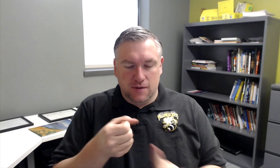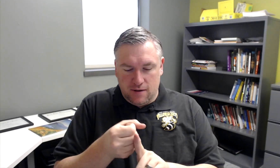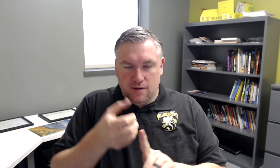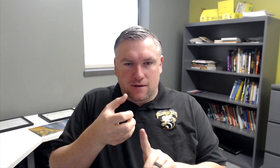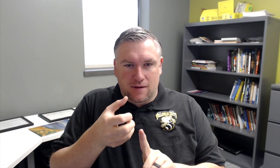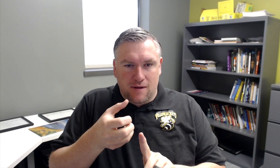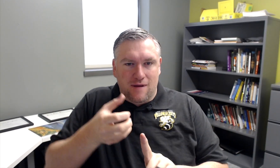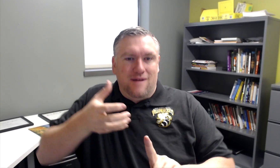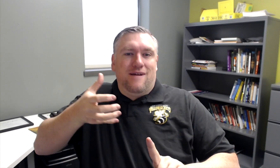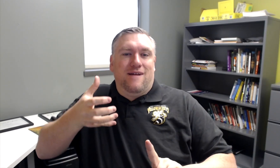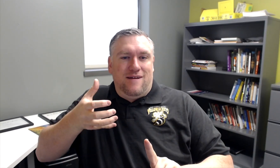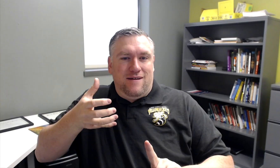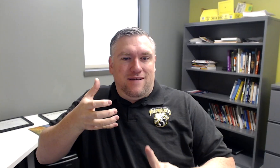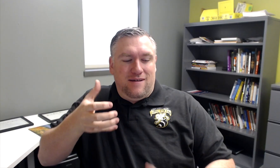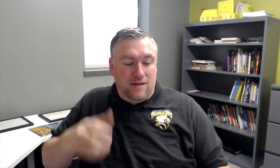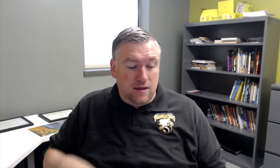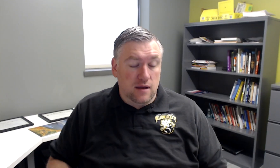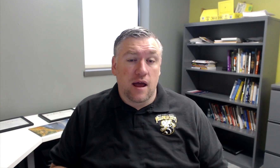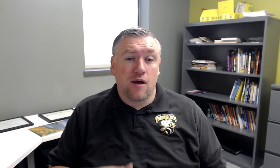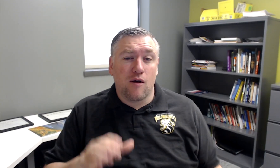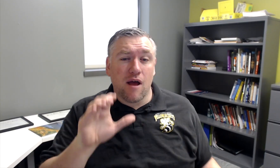more to explain and expand upon.